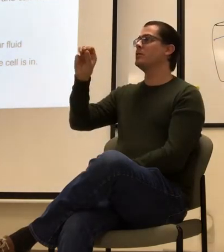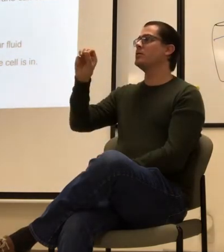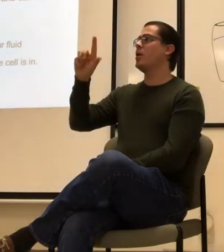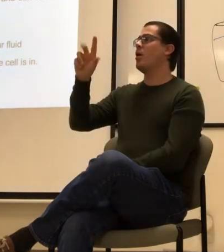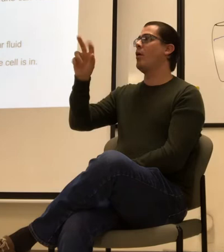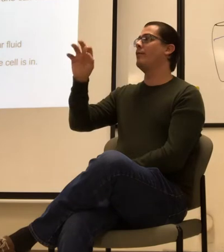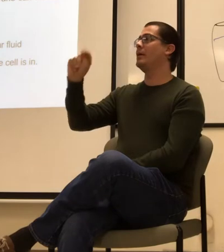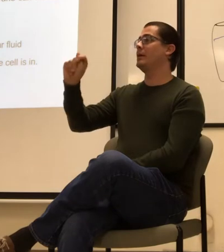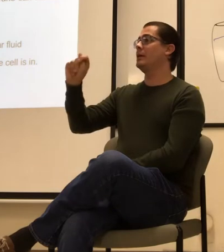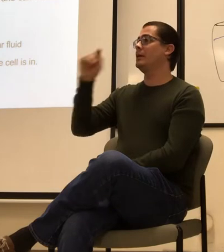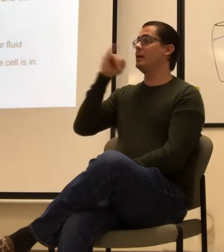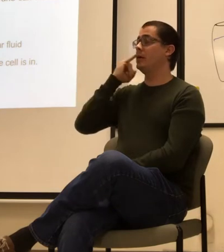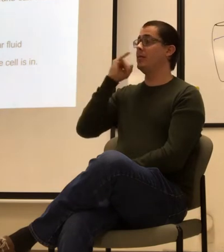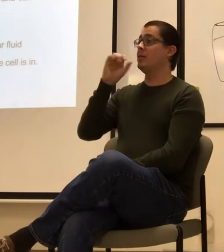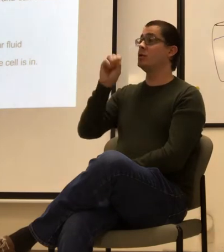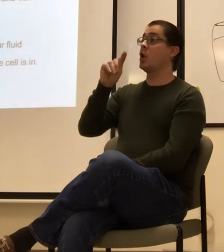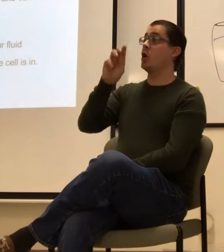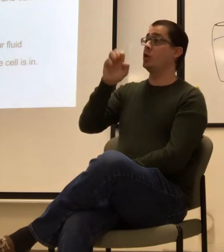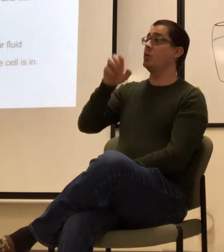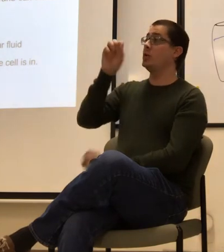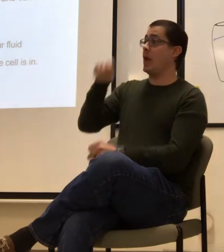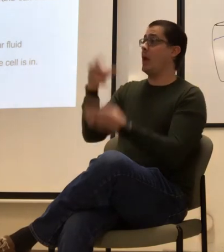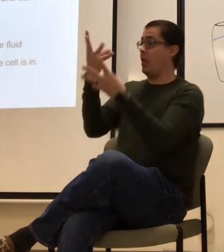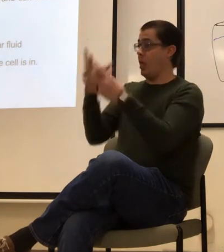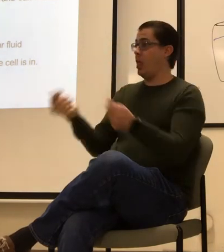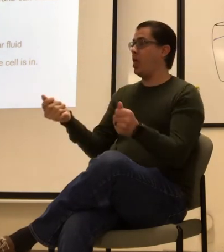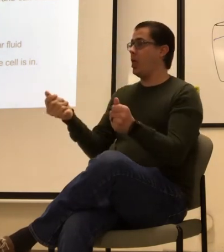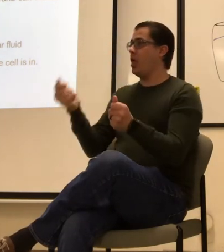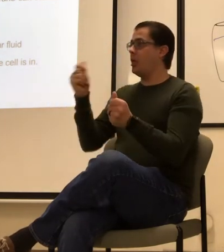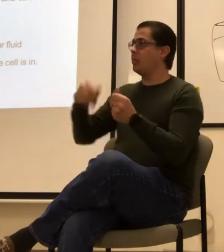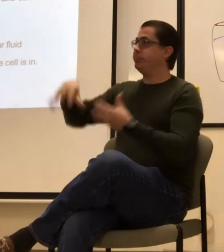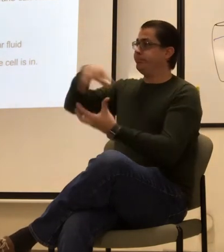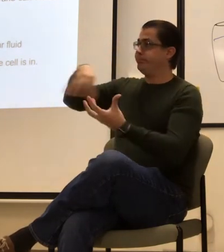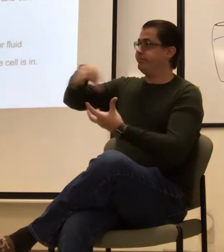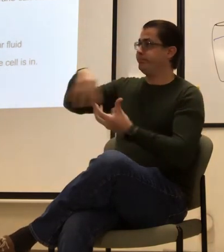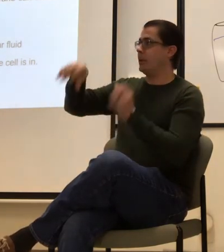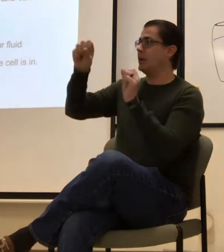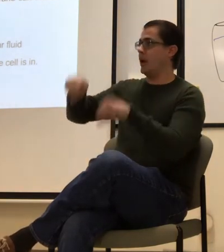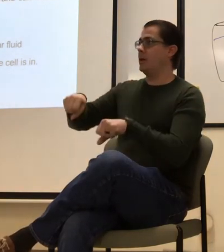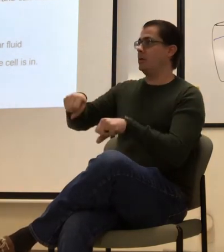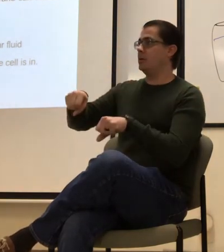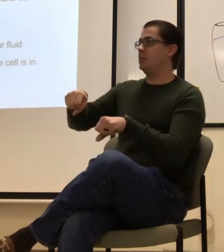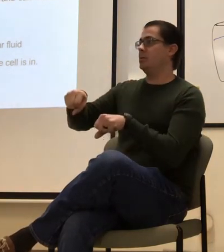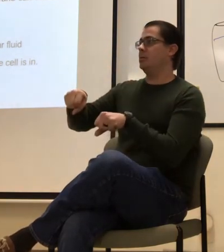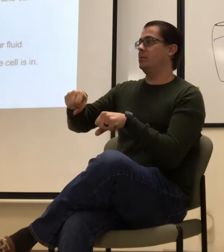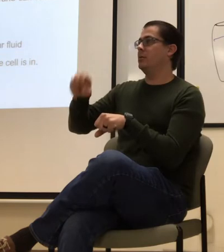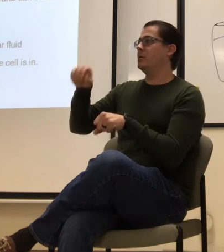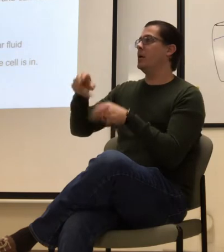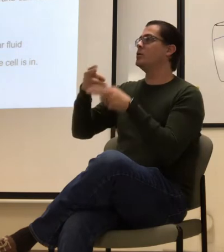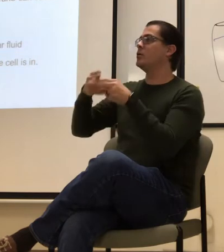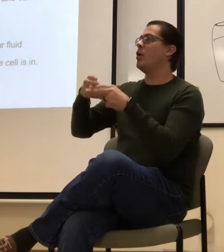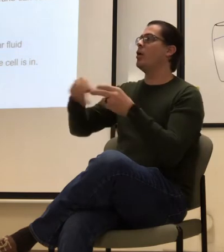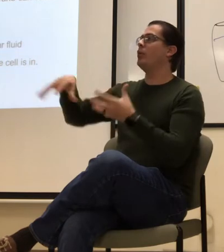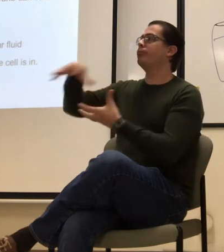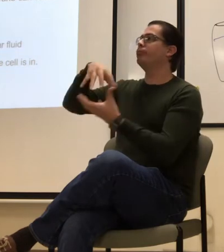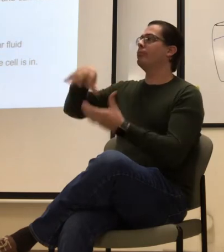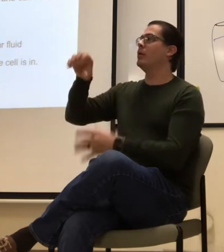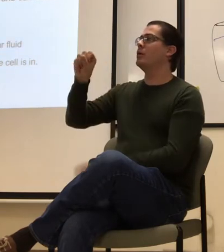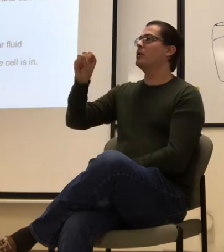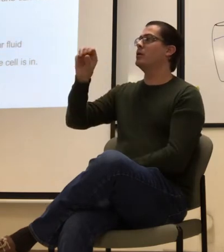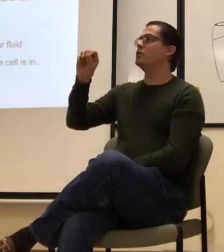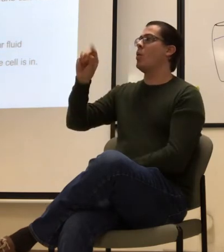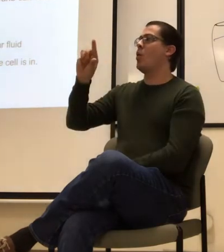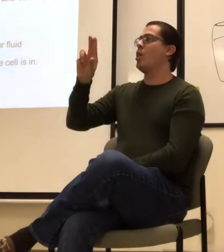If the solute is soluble in the solvent, you can kind of like stir it in there. It's called a solution,